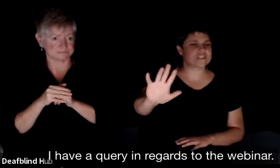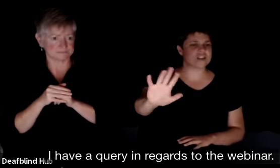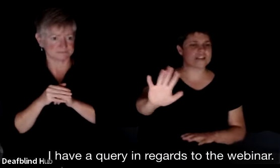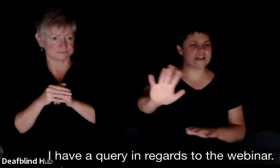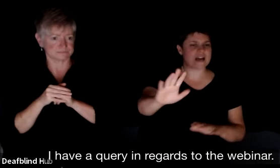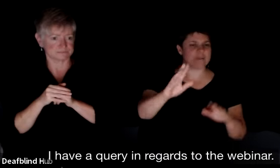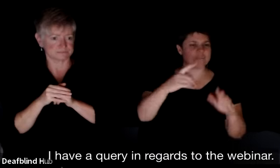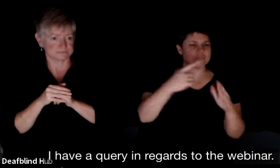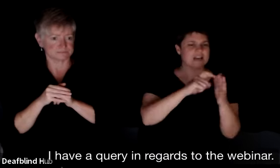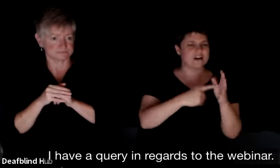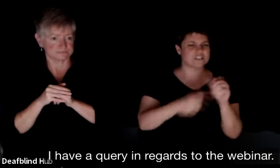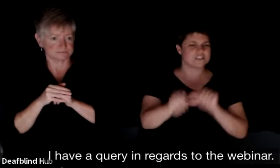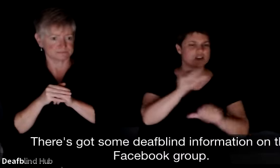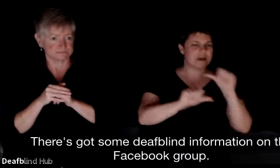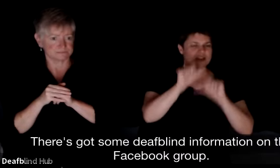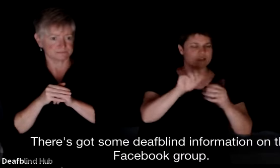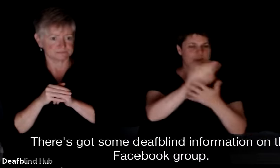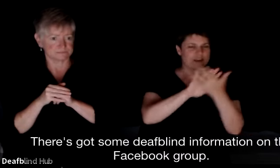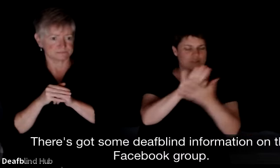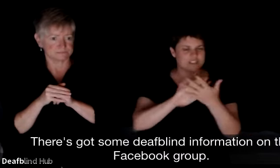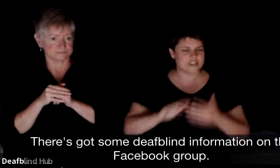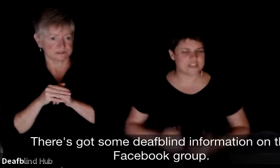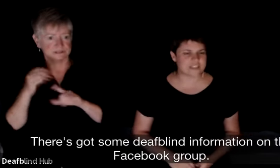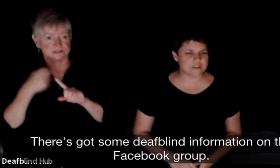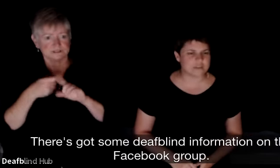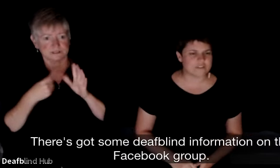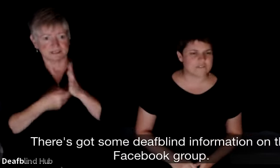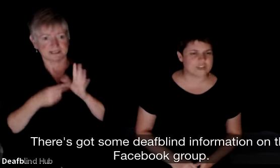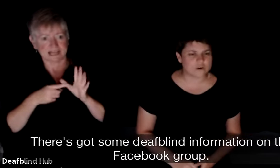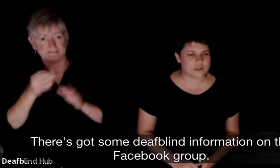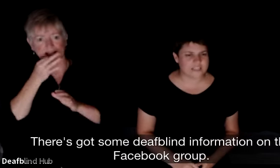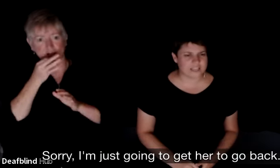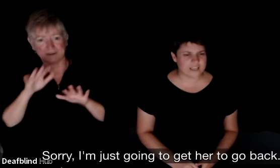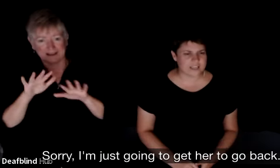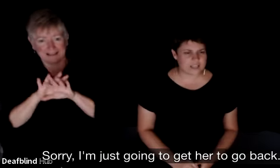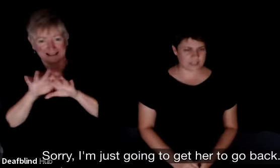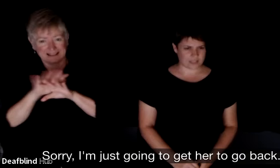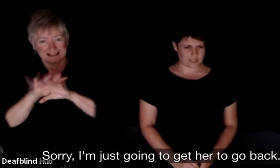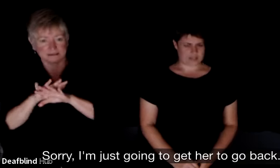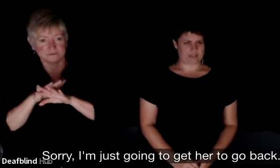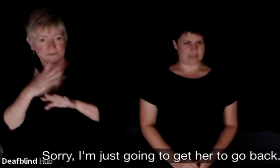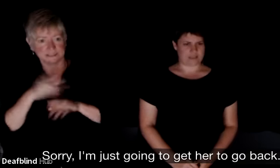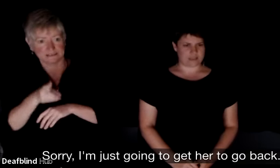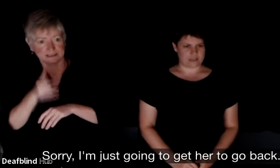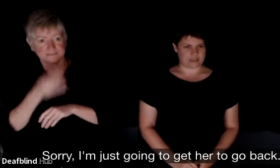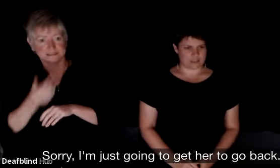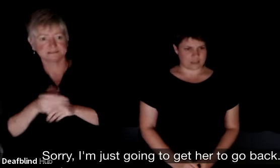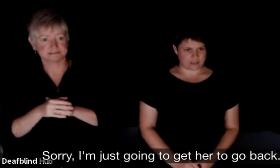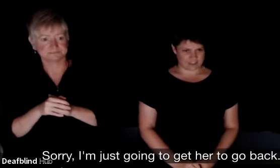Sorry, I've just got to get Cara to just go back a little bit. I'm just losing a little bit of the video quality there.